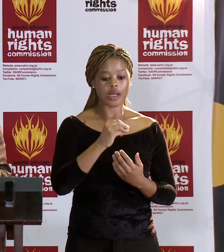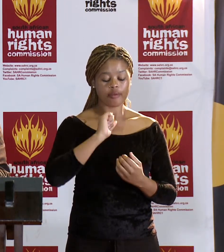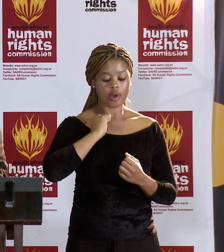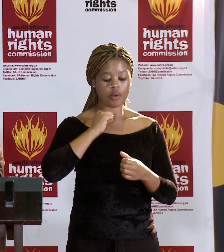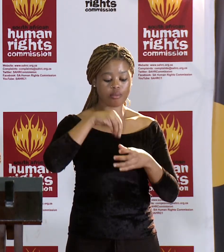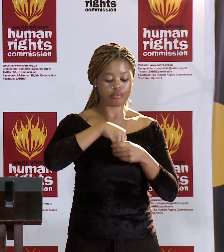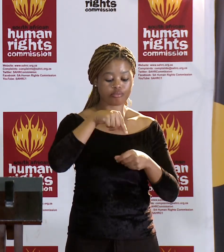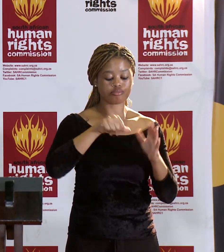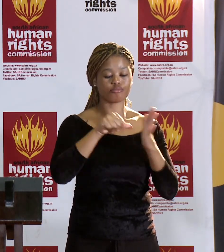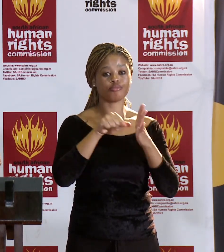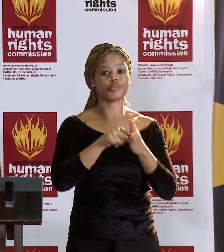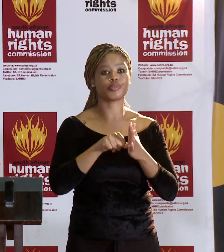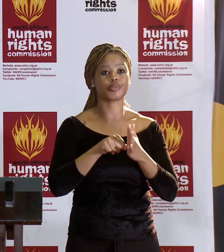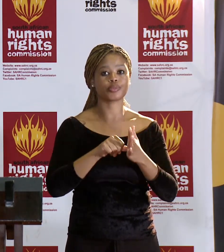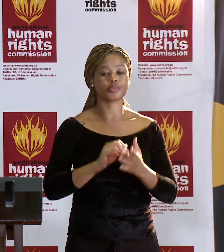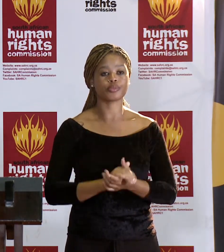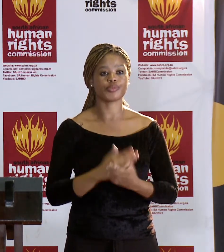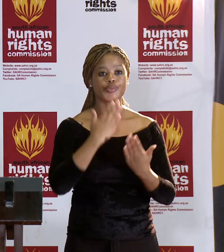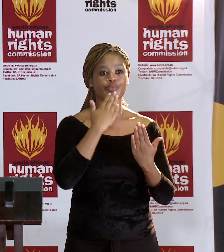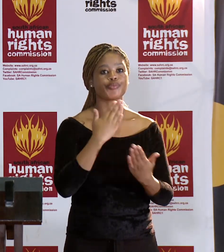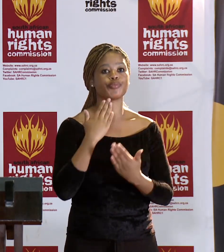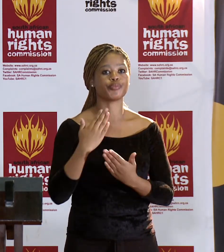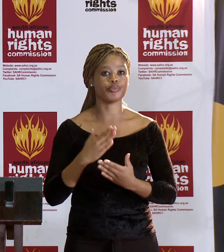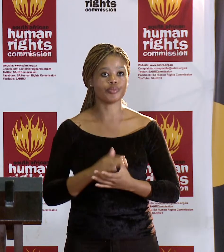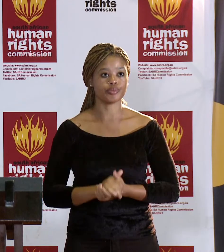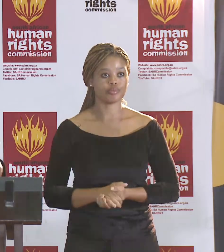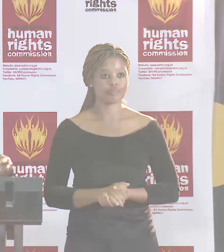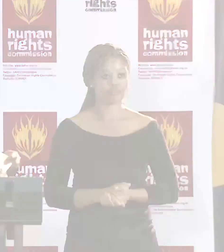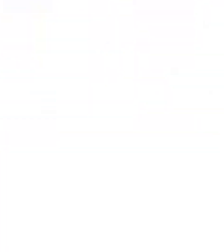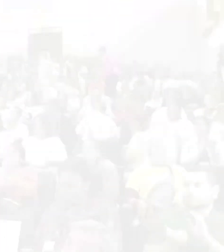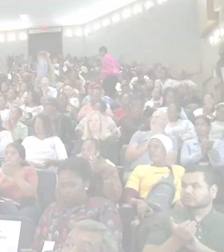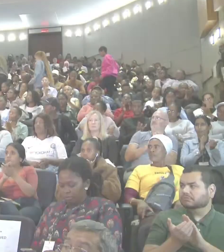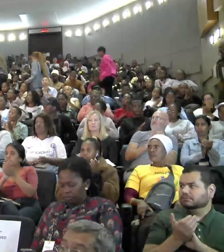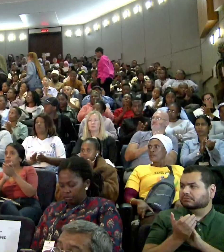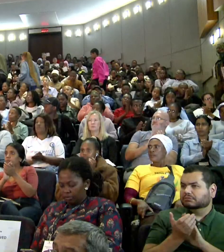this important initiative. I thank you.